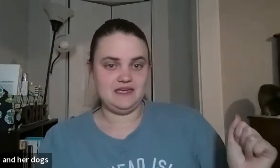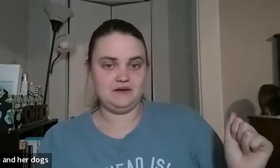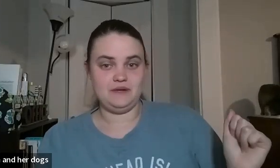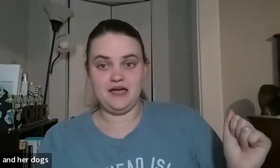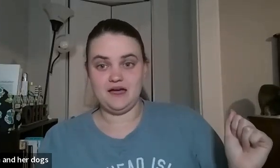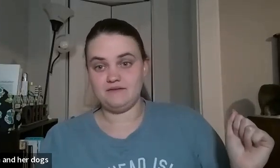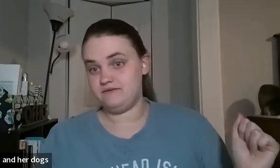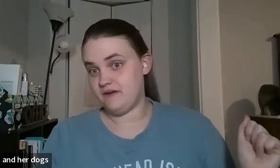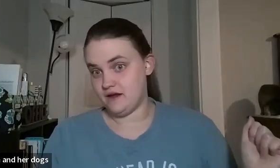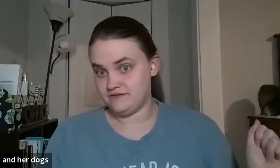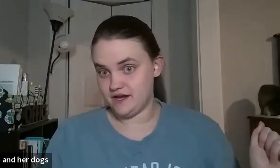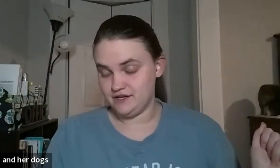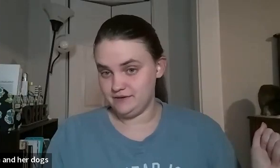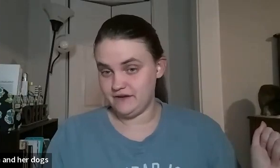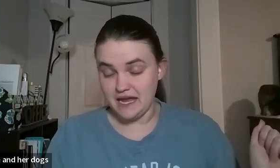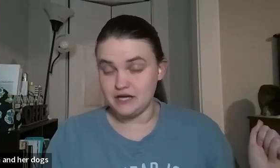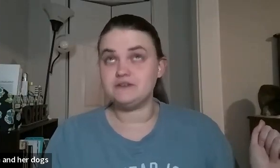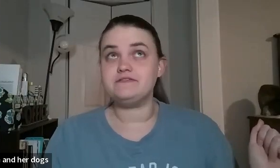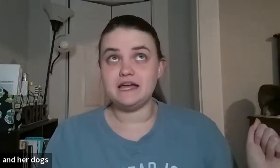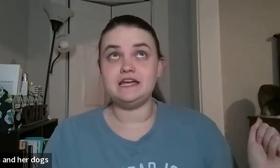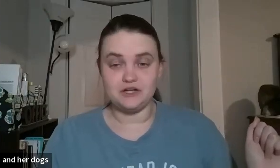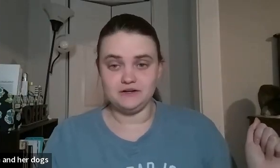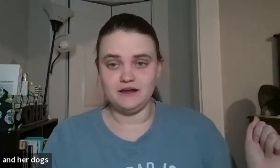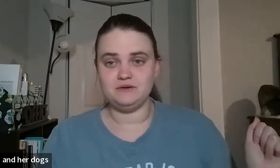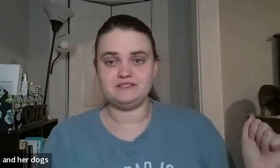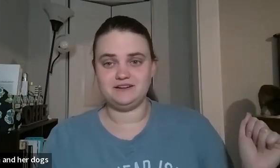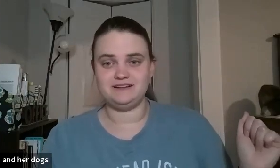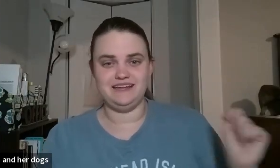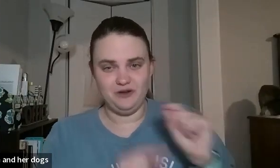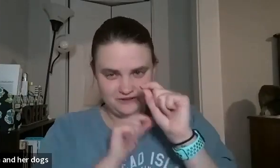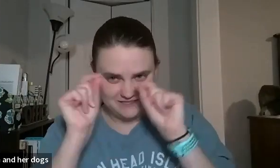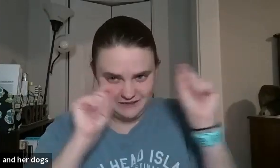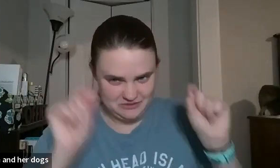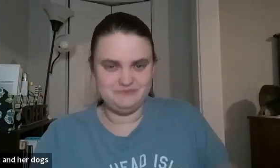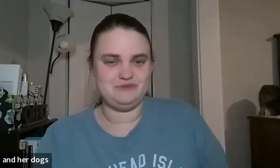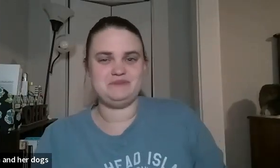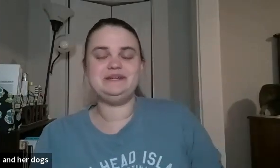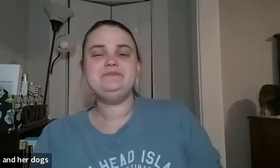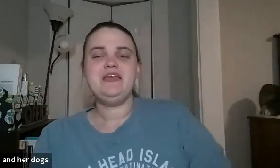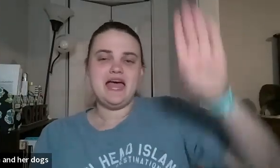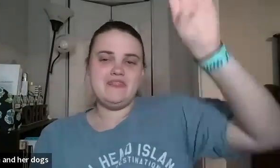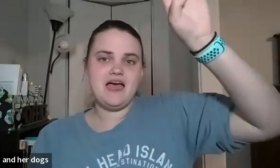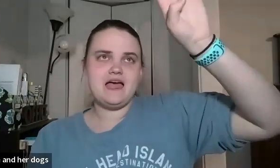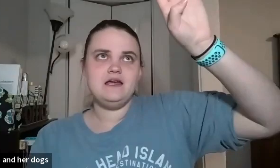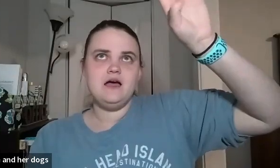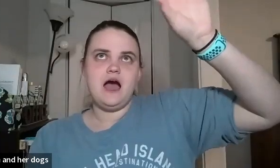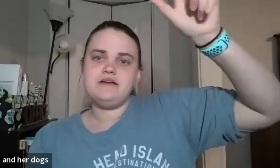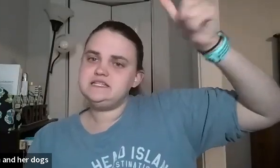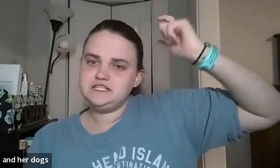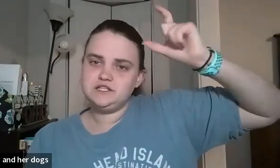Then we have firefighter. I knew I was not gonna get all the syllables in properly. And that, I've seen it two